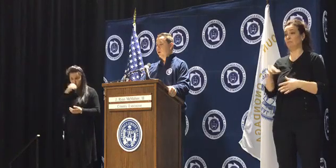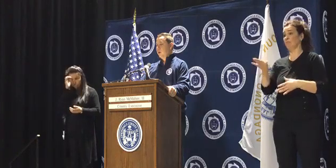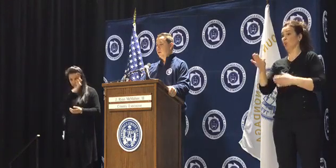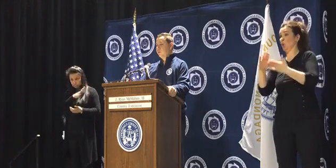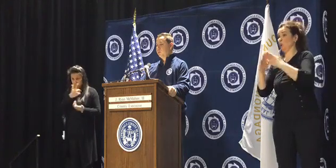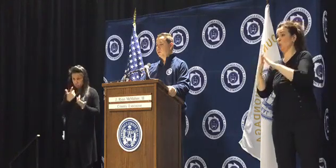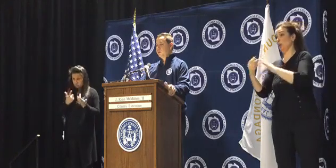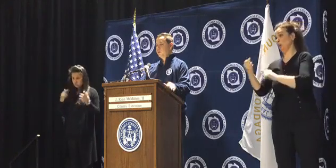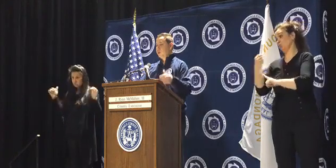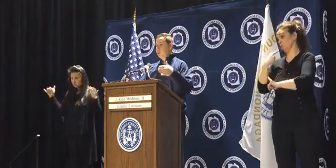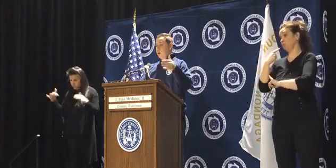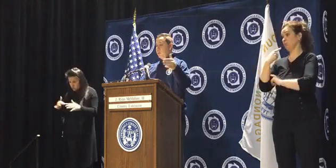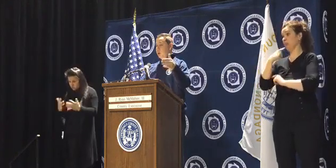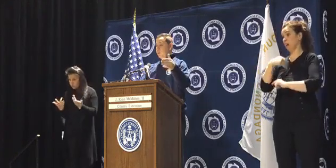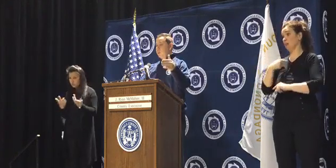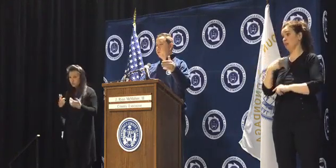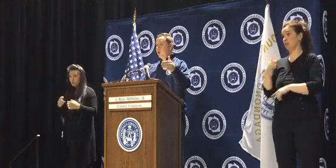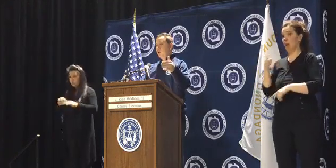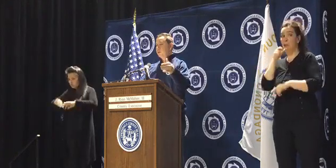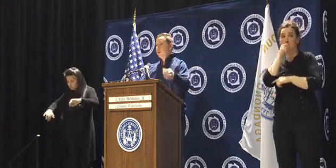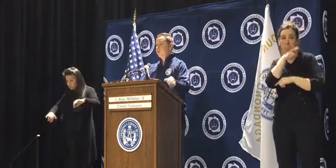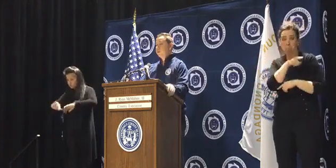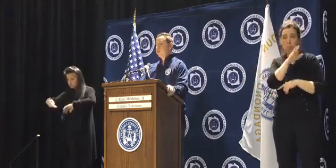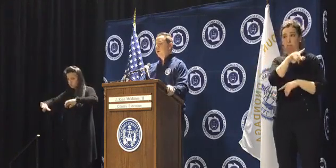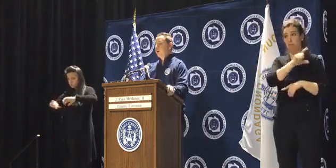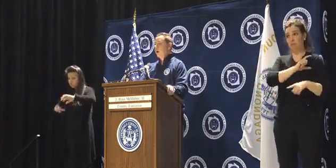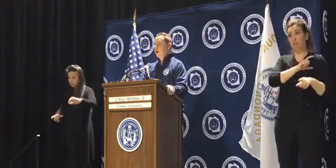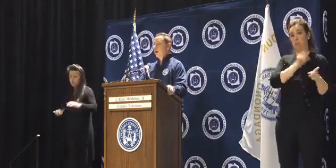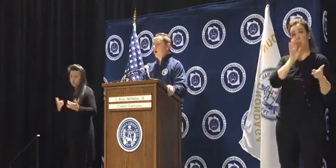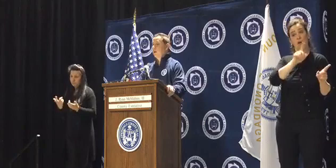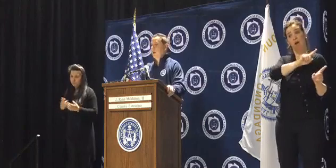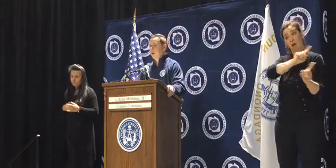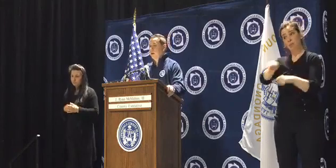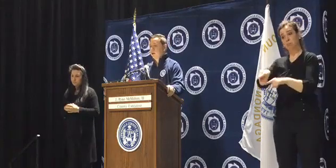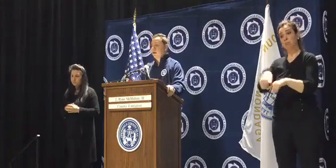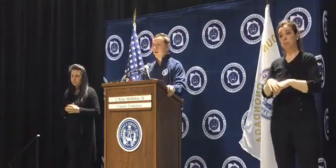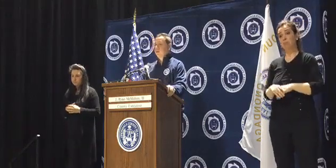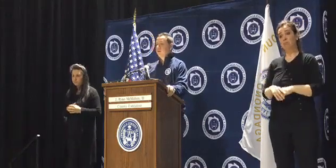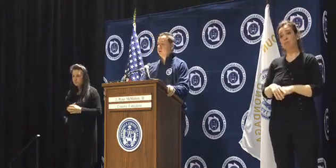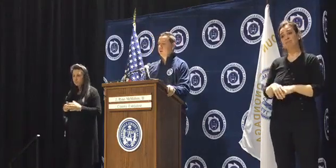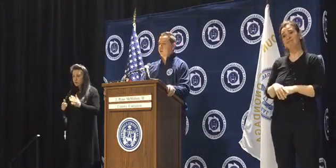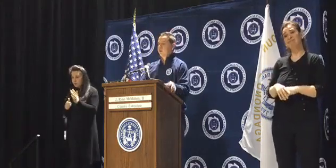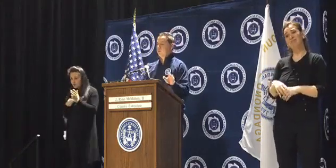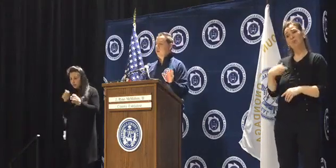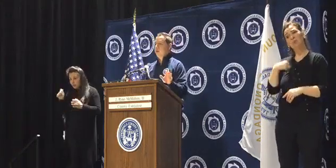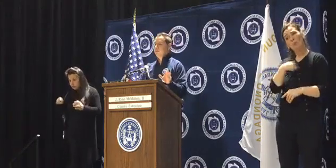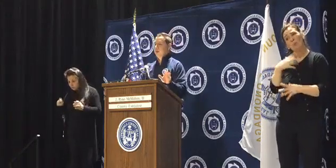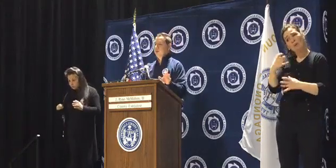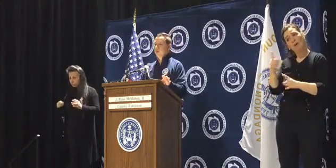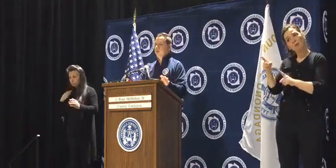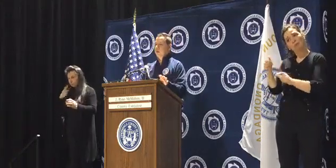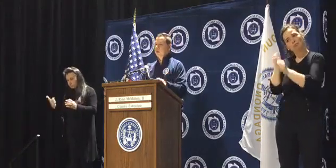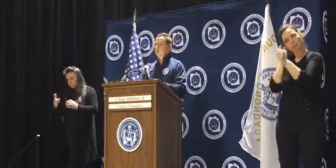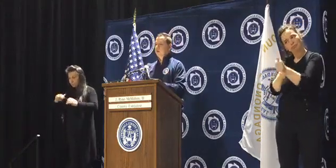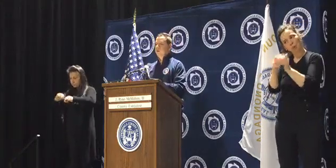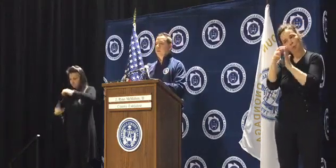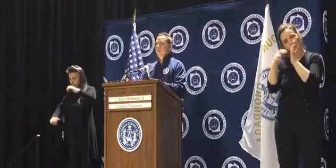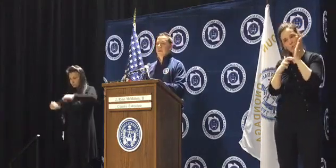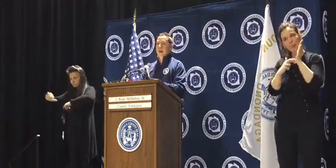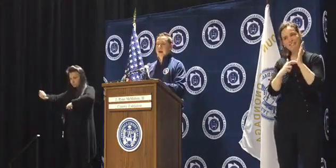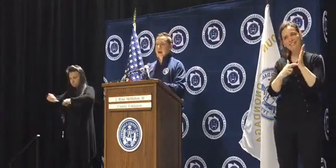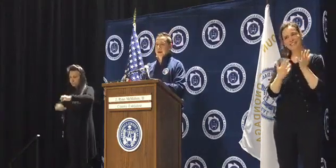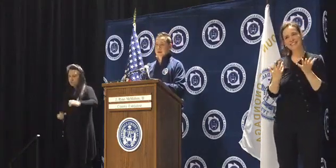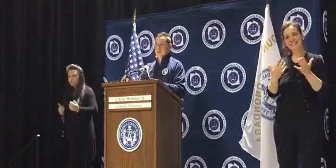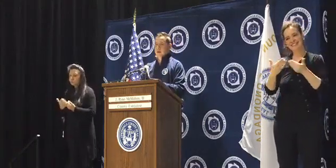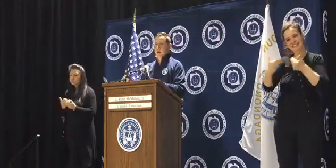We'll clarify for businesses with our law department what the law says, and then look to our private sector. Don't